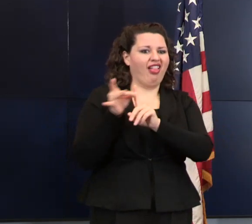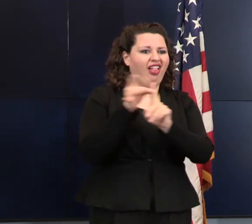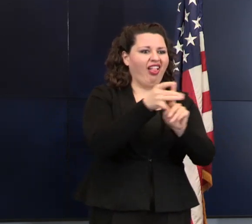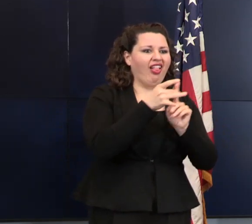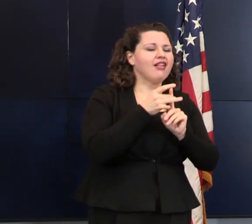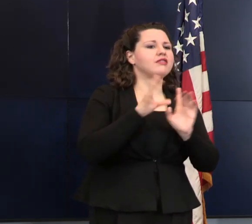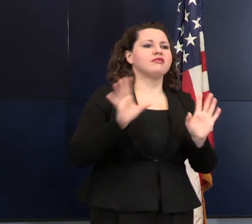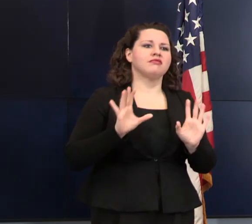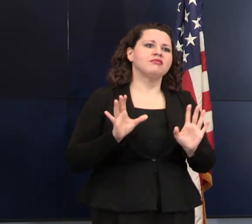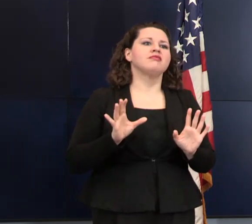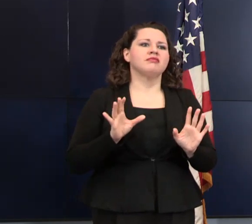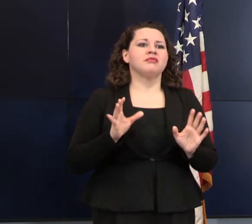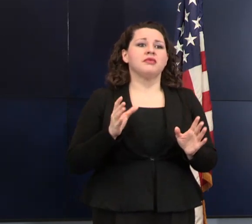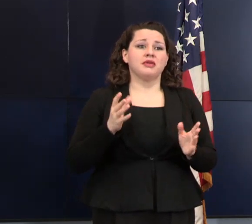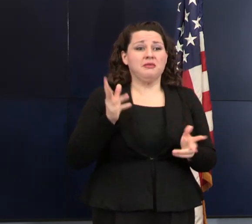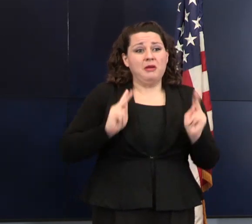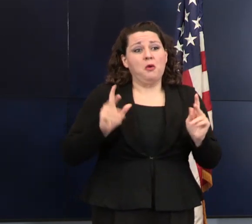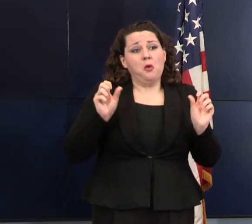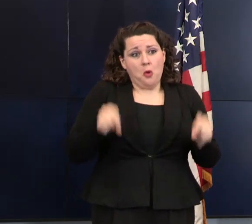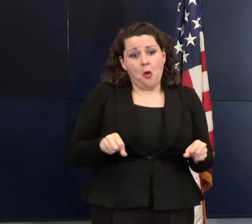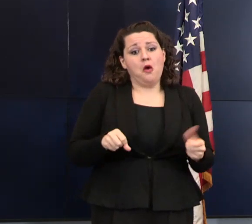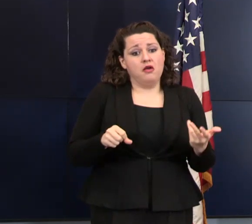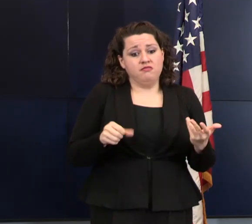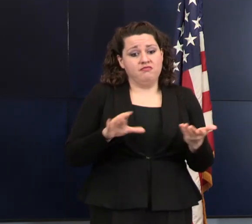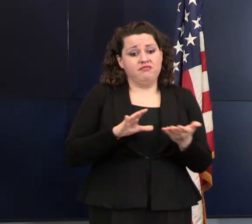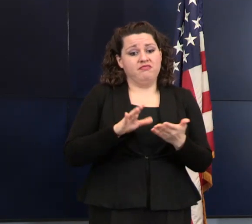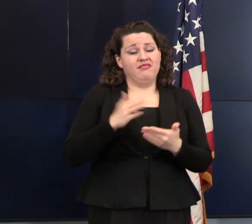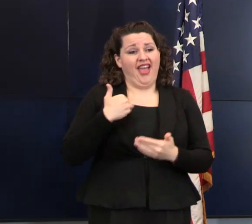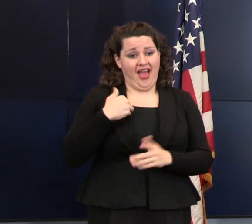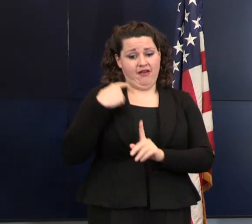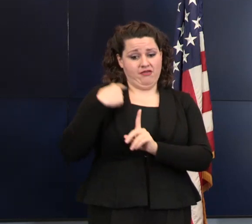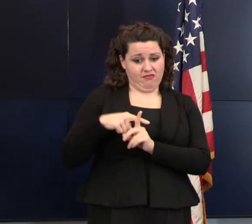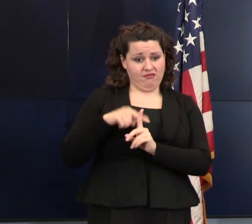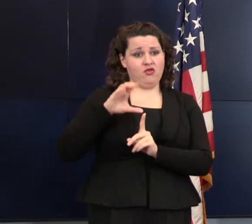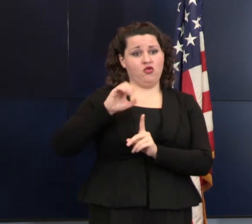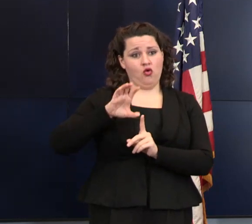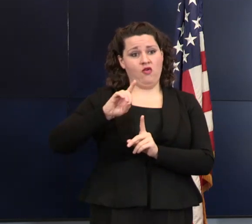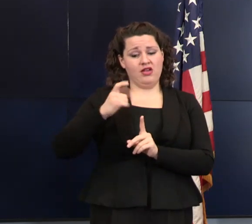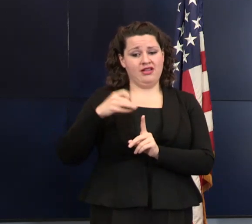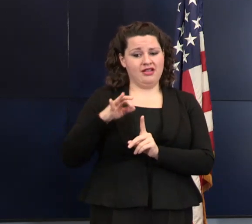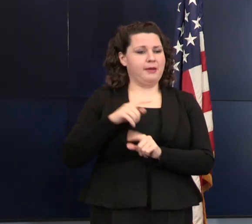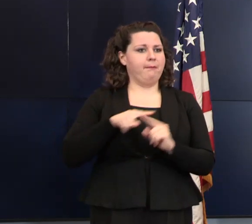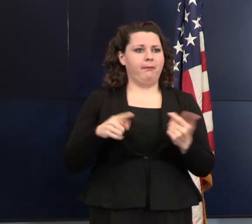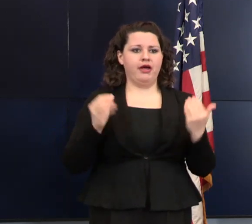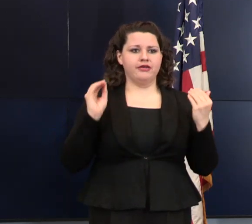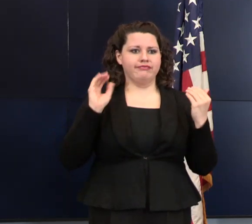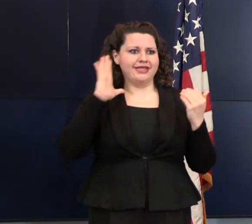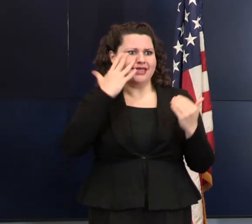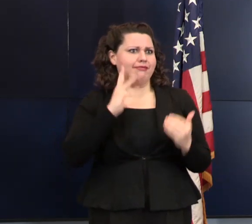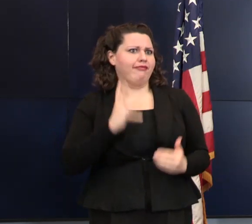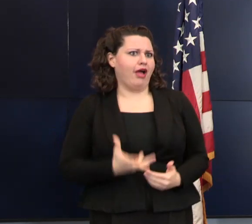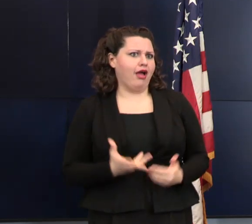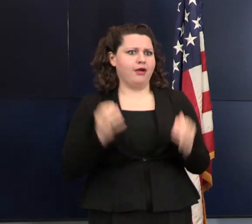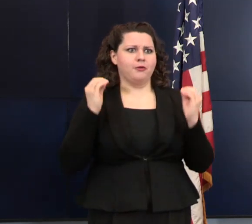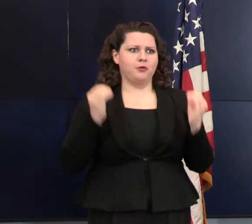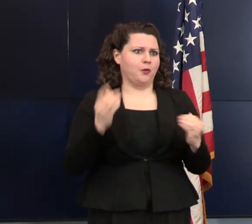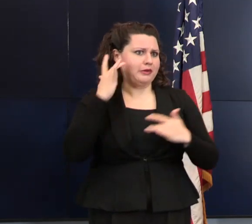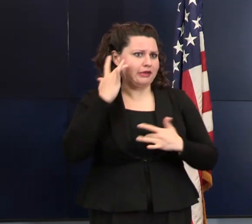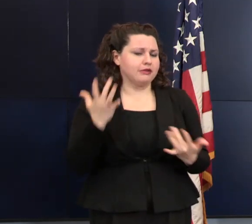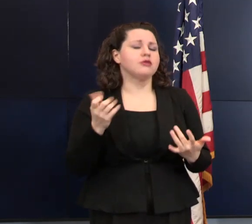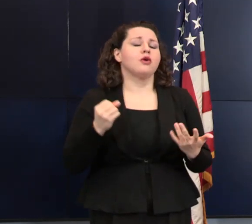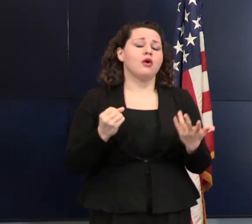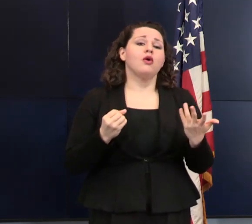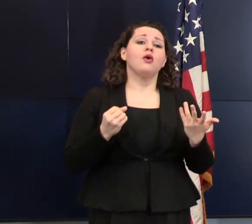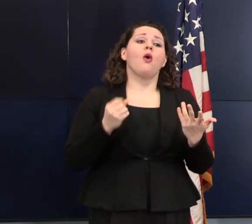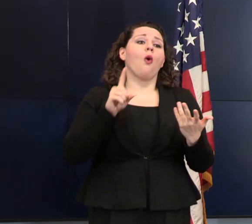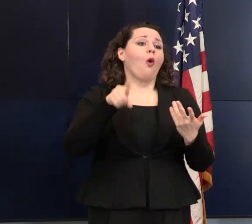be asymptomatic. And so that's why really the recommendation continues to be for everybody to stay home, leave only if you have